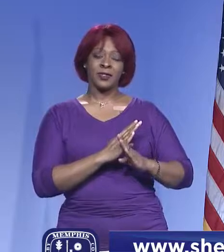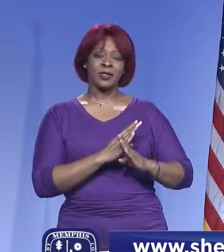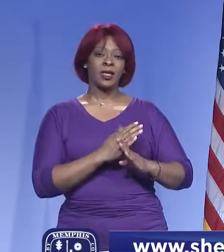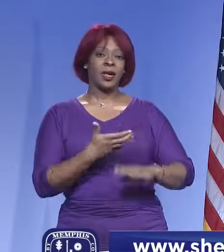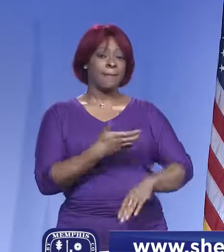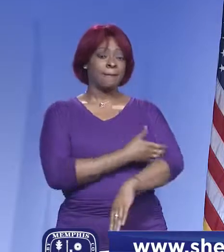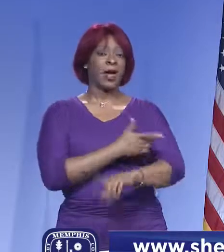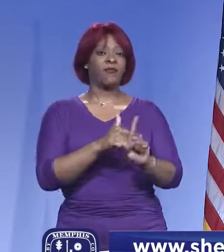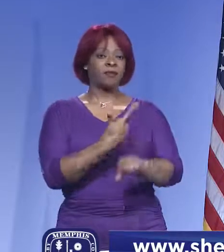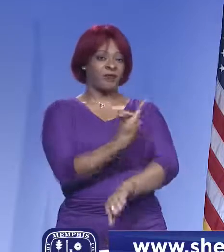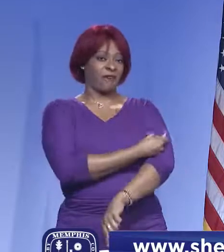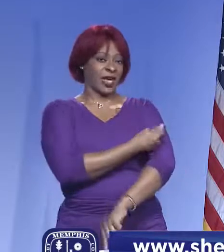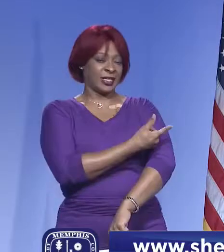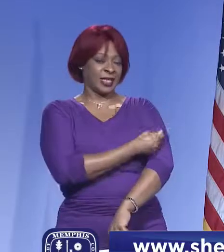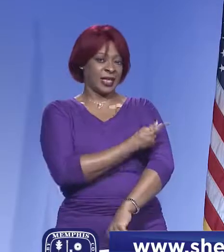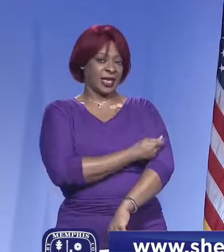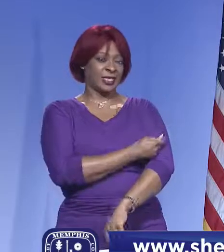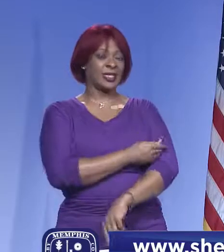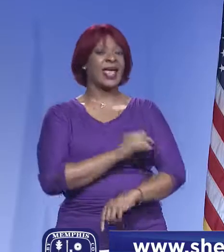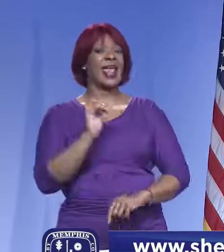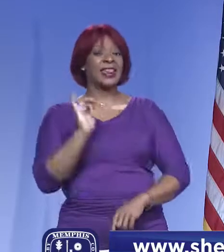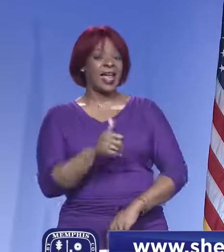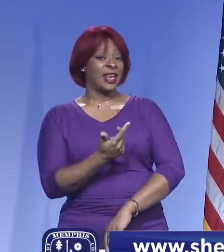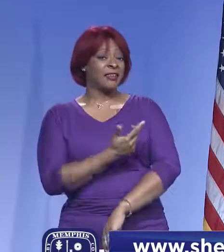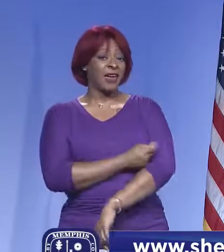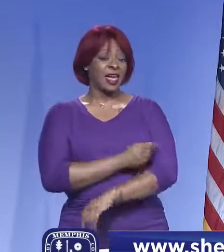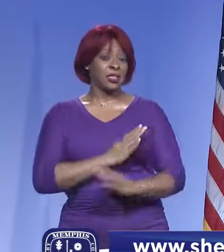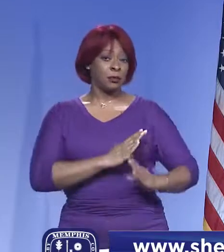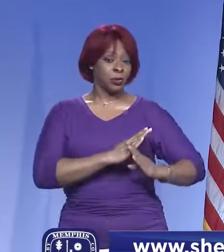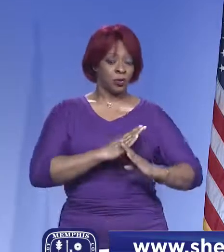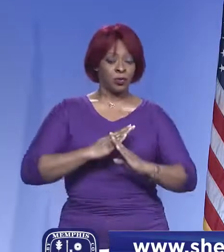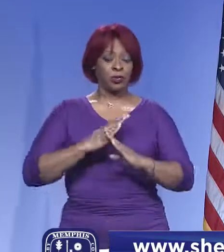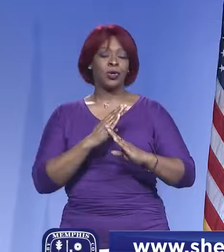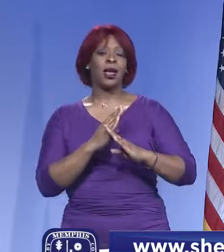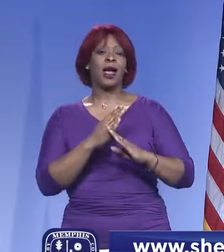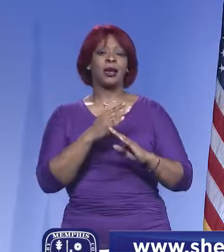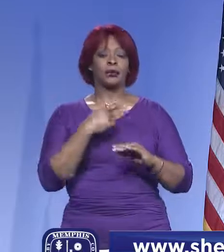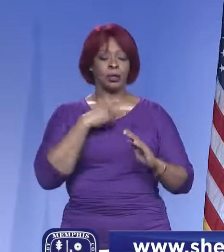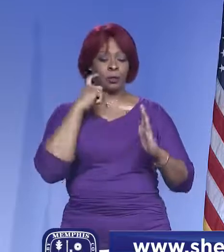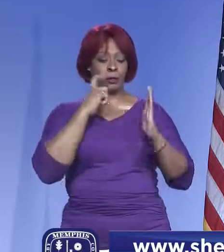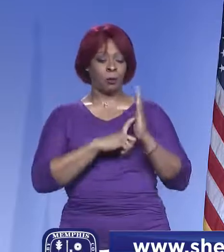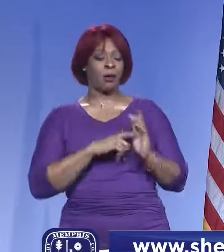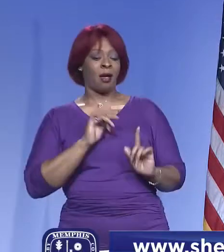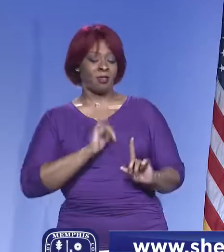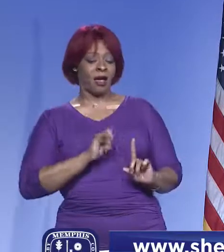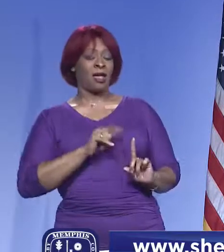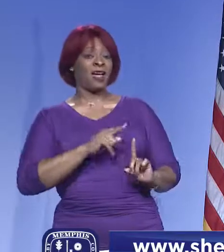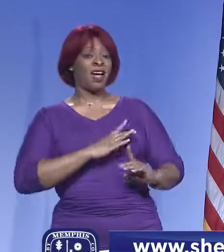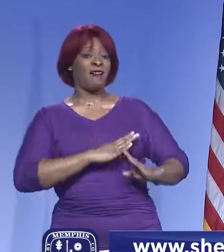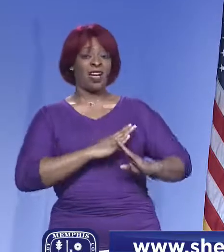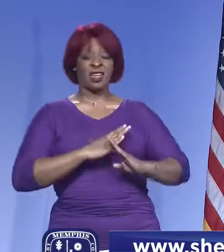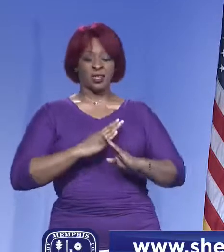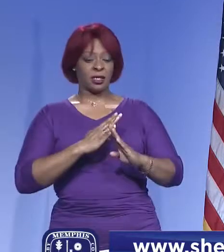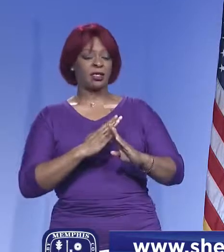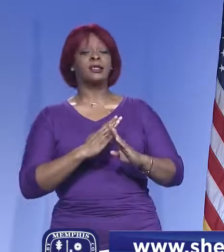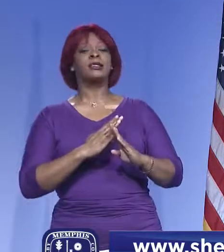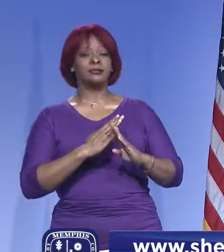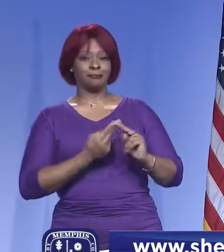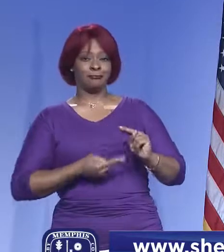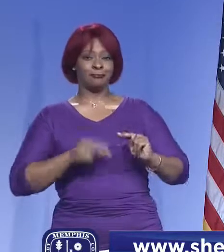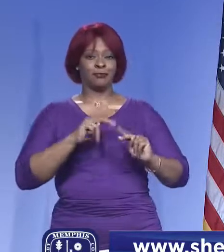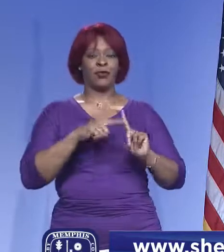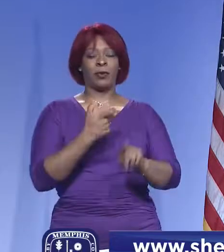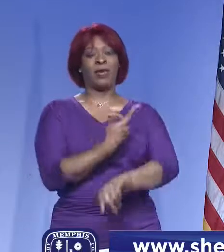empowered by the vaccination. And that is also has markers that we can tell that's vaccine-induced